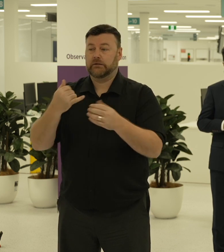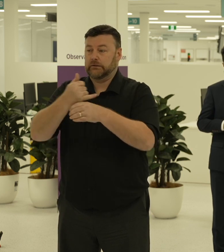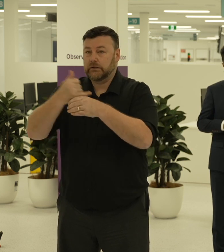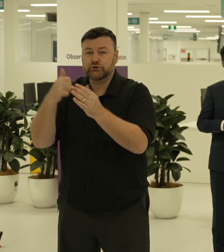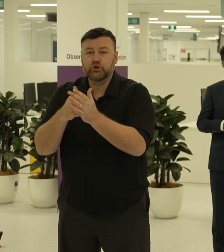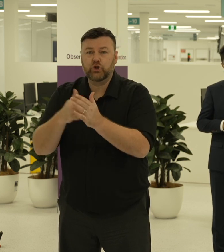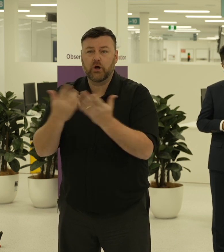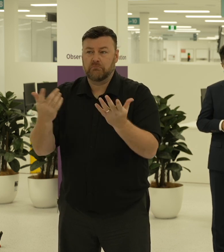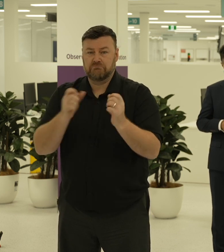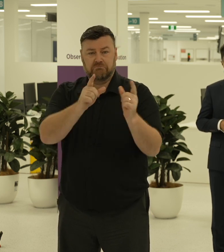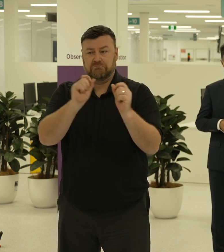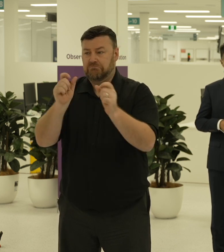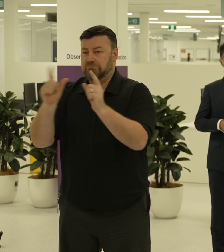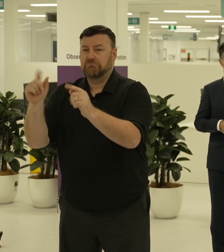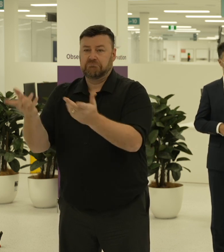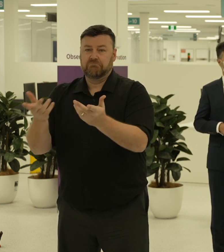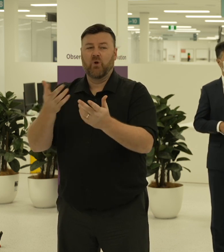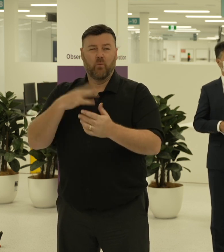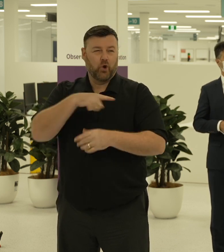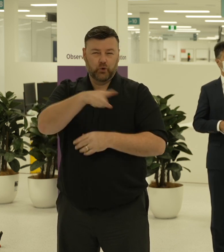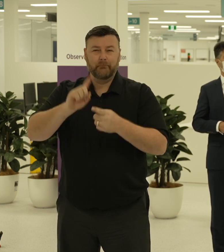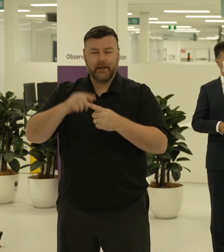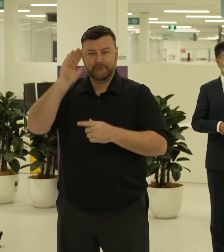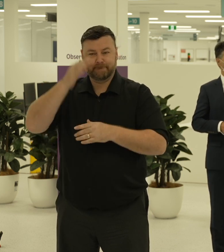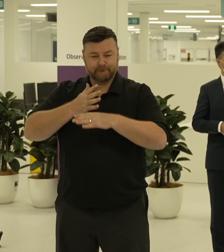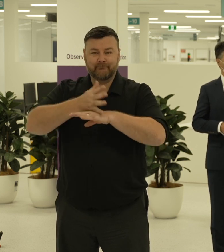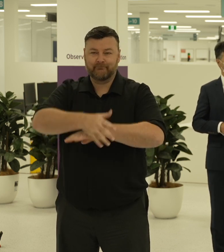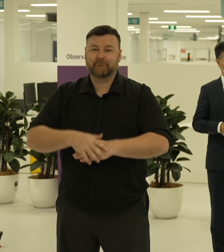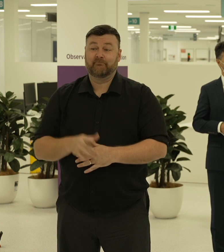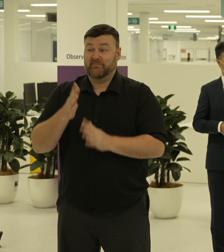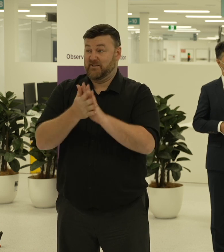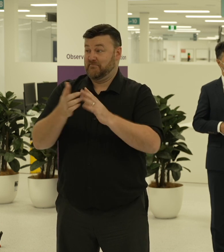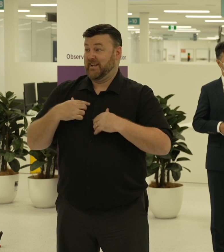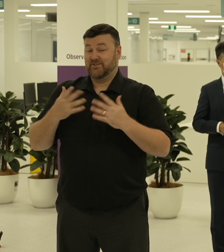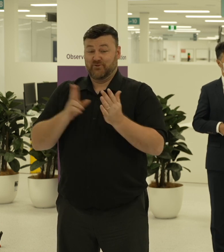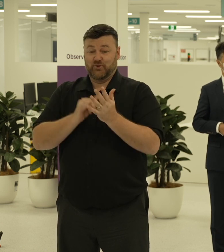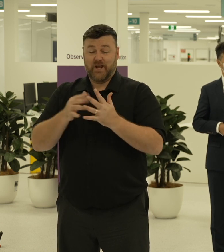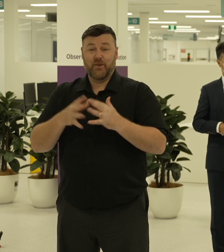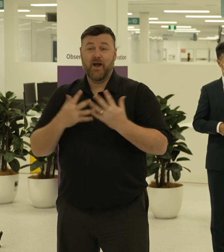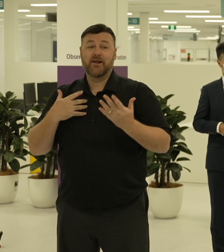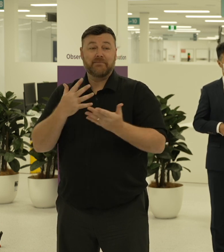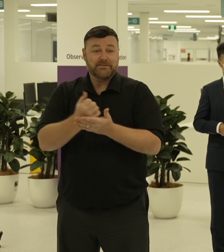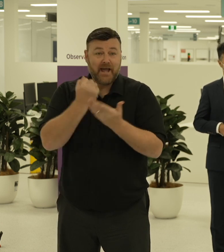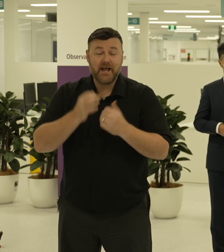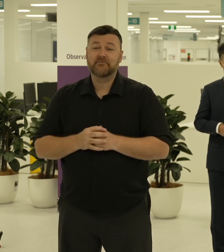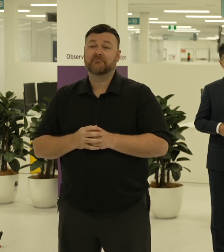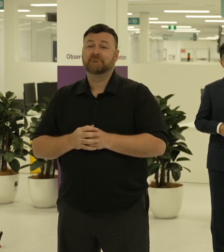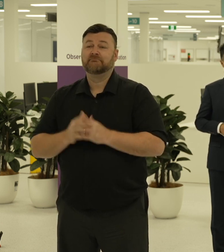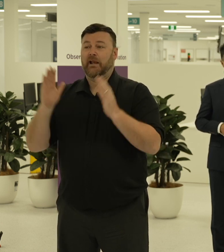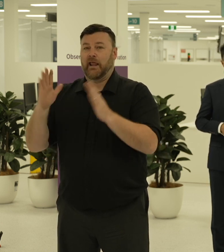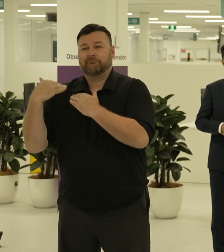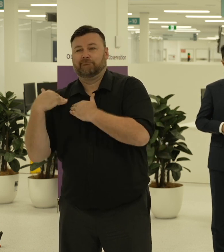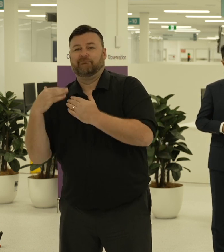the effort that every one of you has made over this period of time has kept us safe, has put downward pressure on the hospital system here in New South